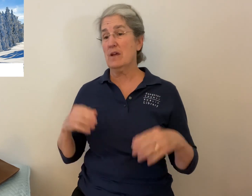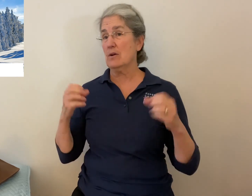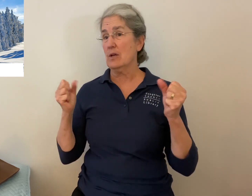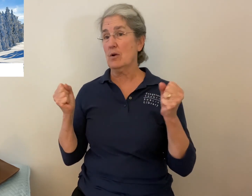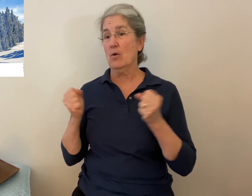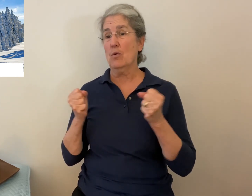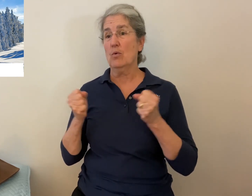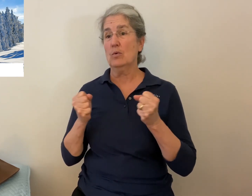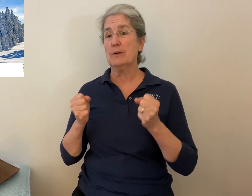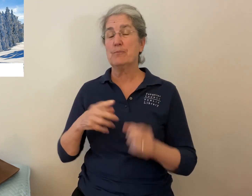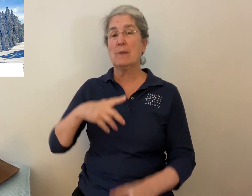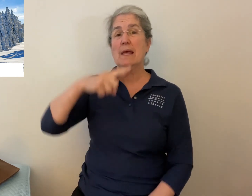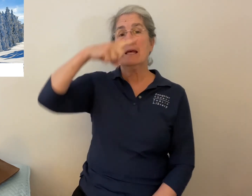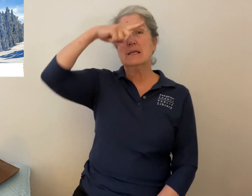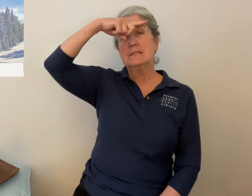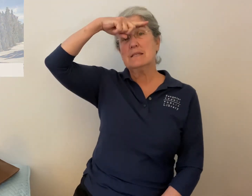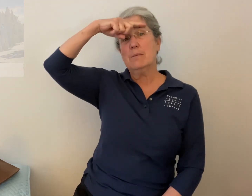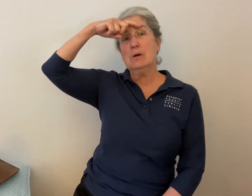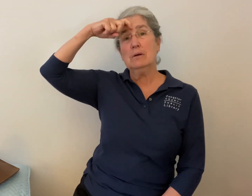very cold. Summer.